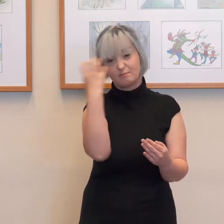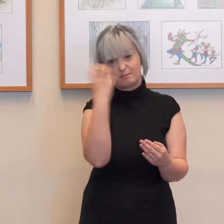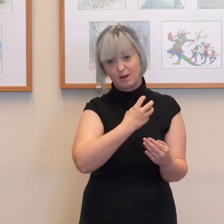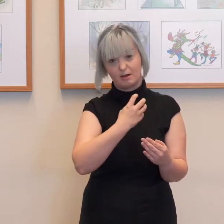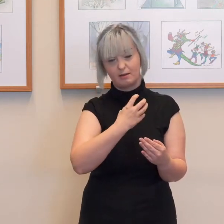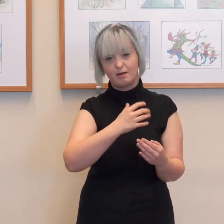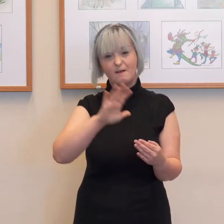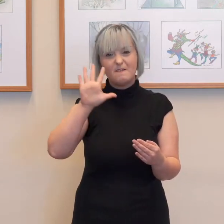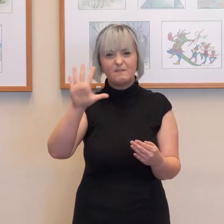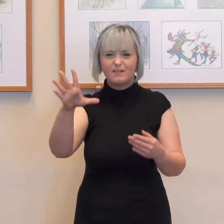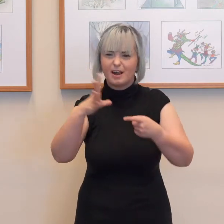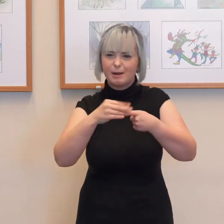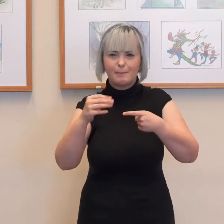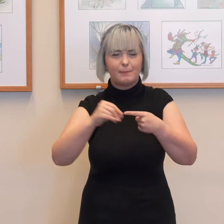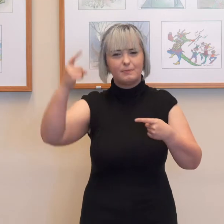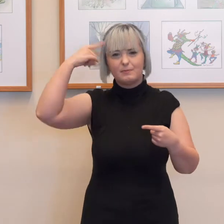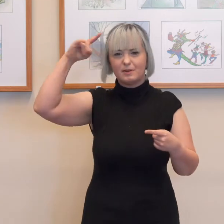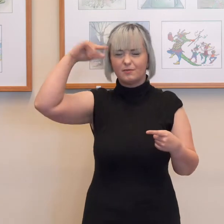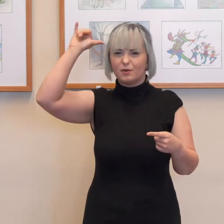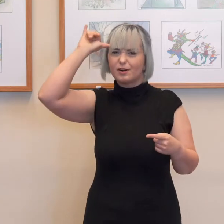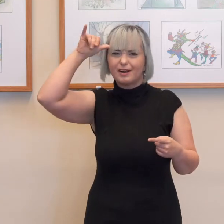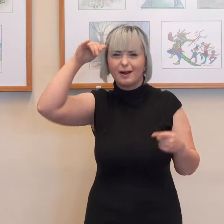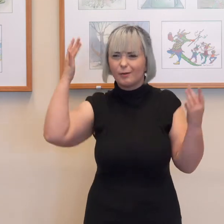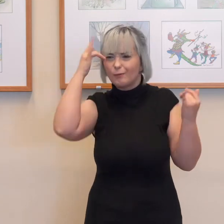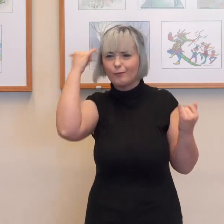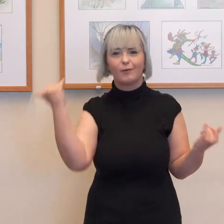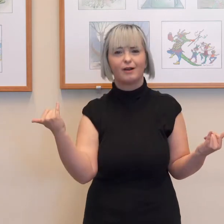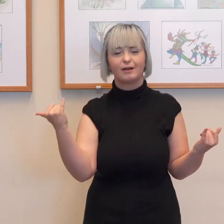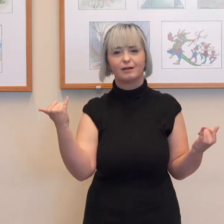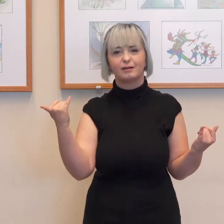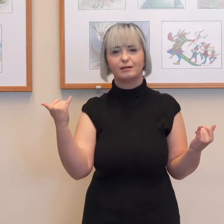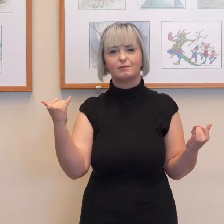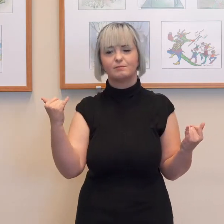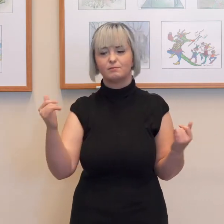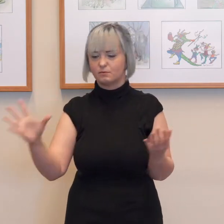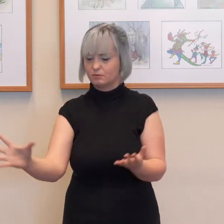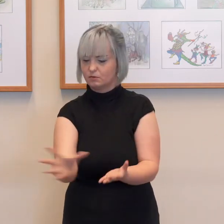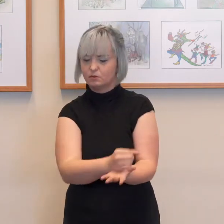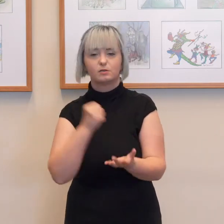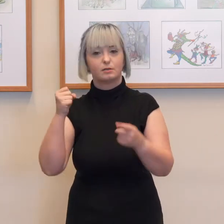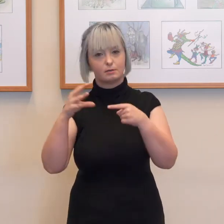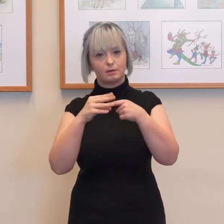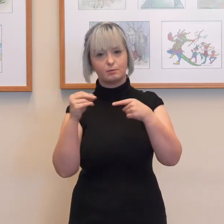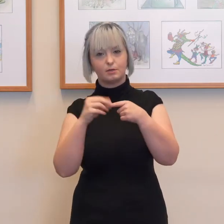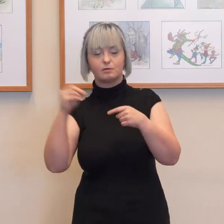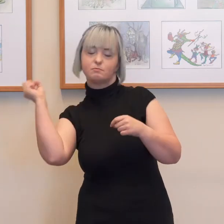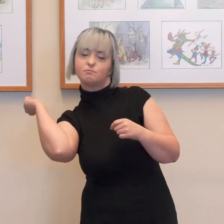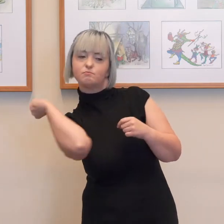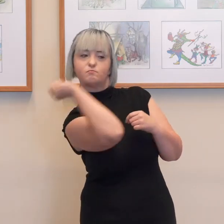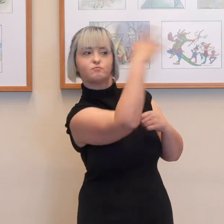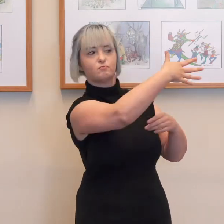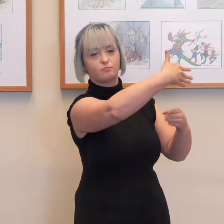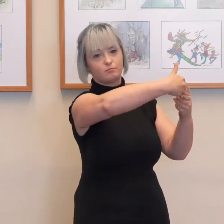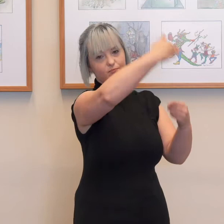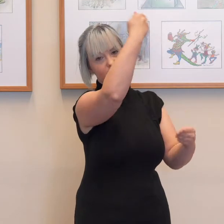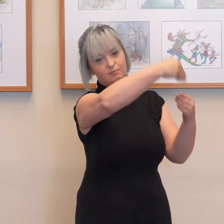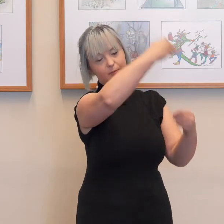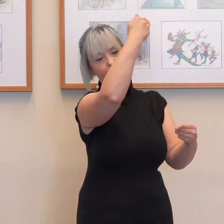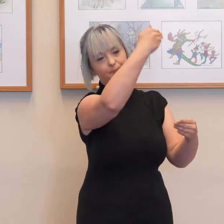angry. "5 beans for a cow?" she said. "Why?" And she took the beans and threw them out the